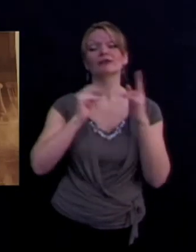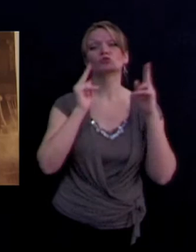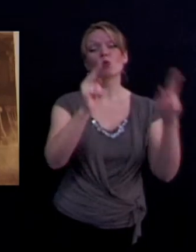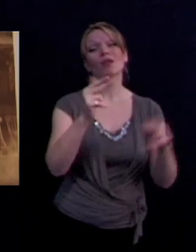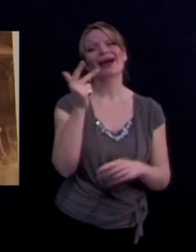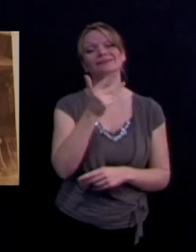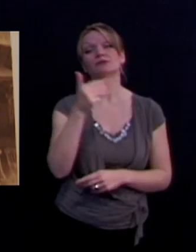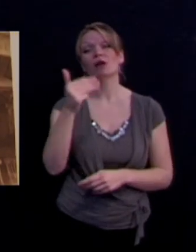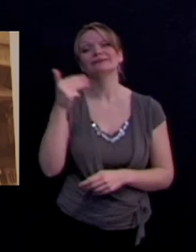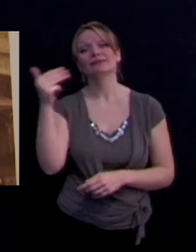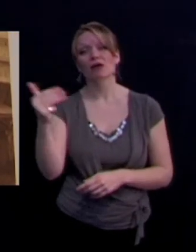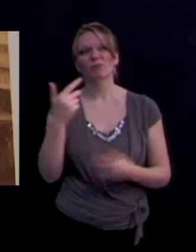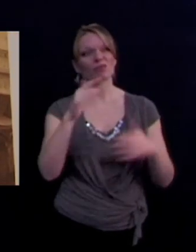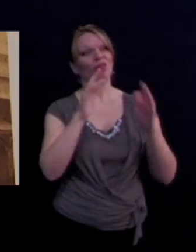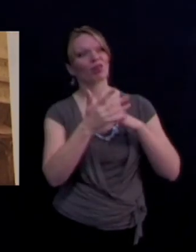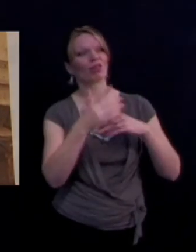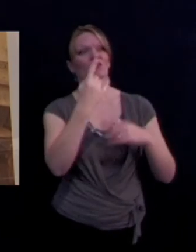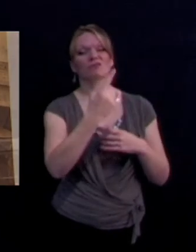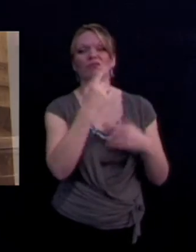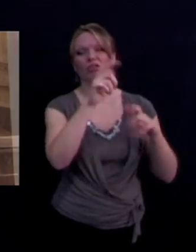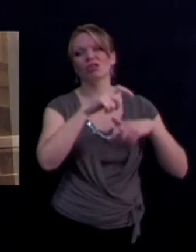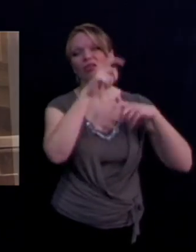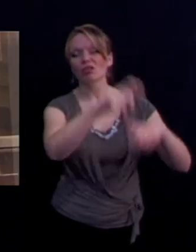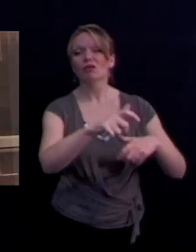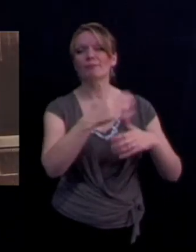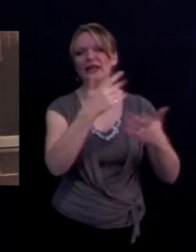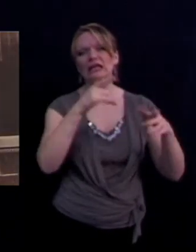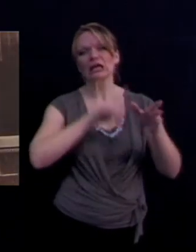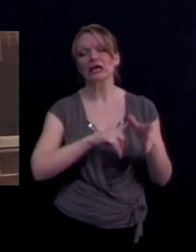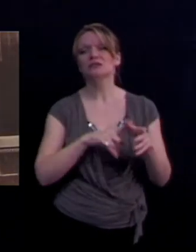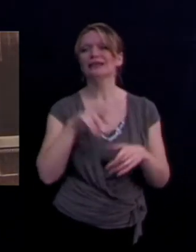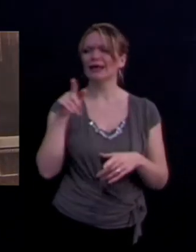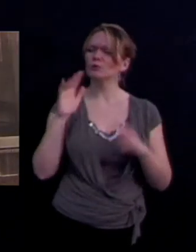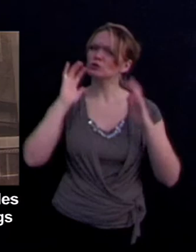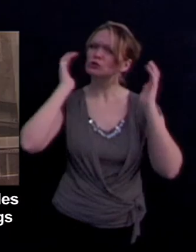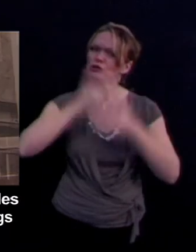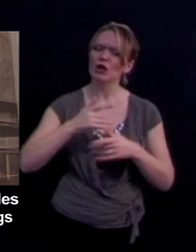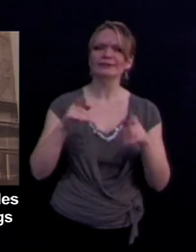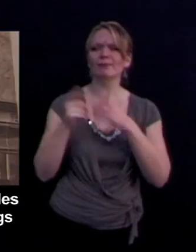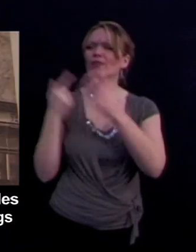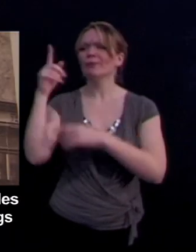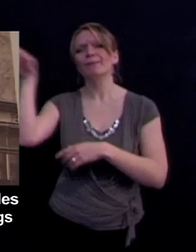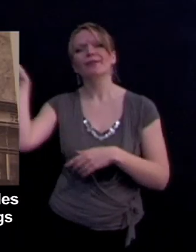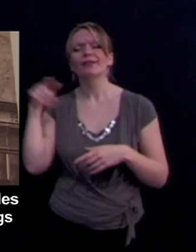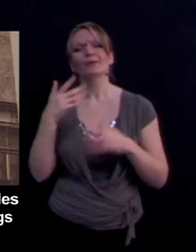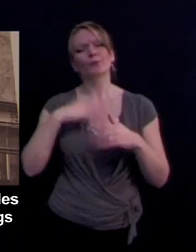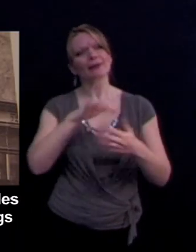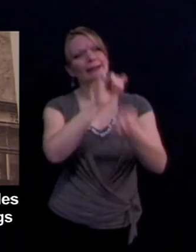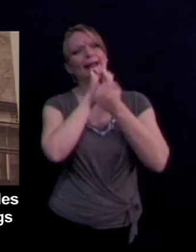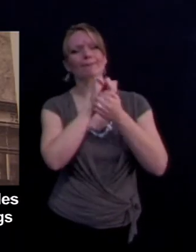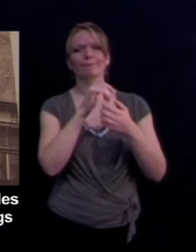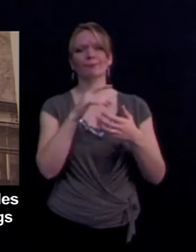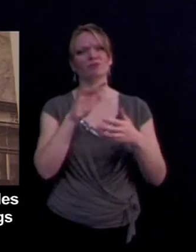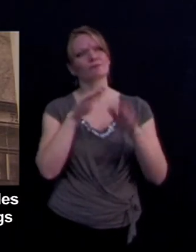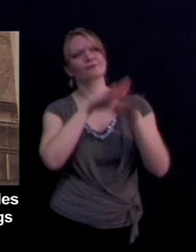lain almost derelict for many years. He, along with other concerned early conservationists, was determined to preserve examples of important